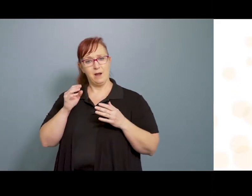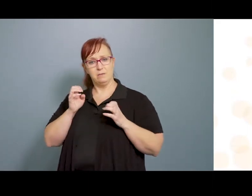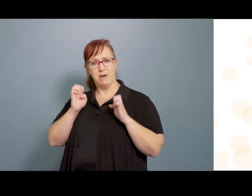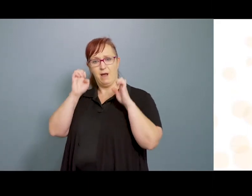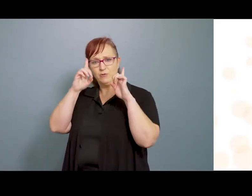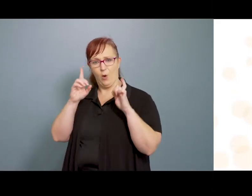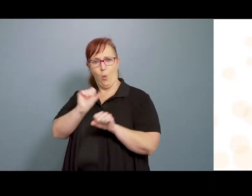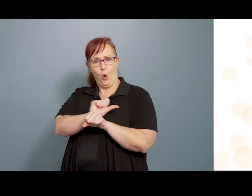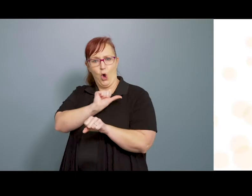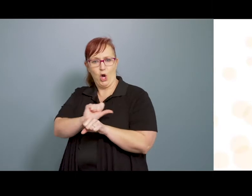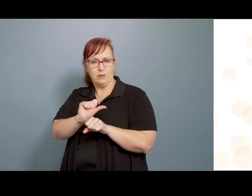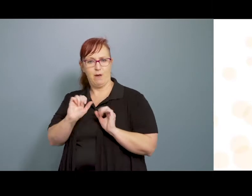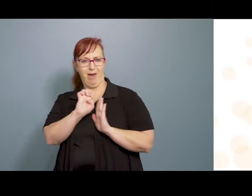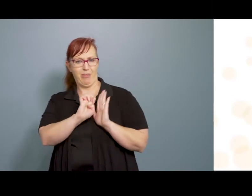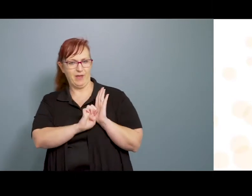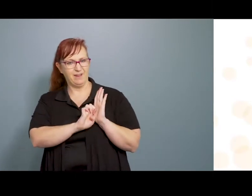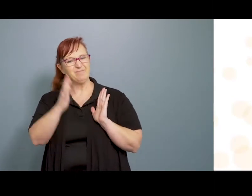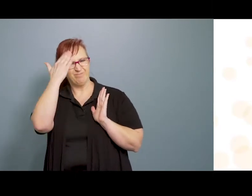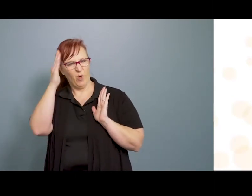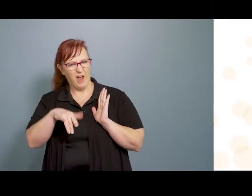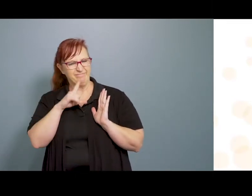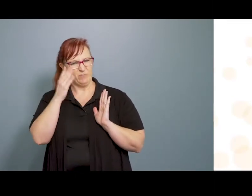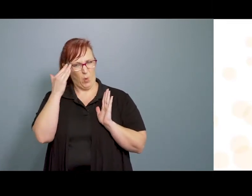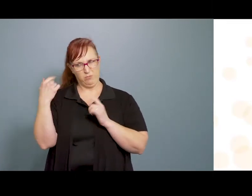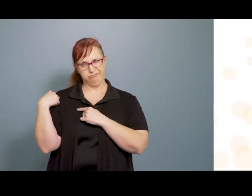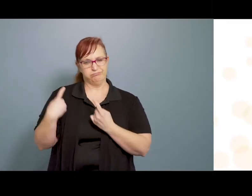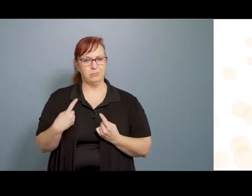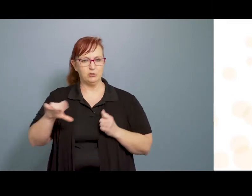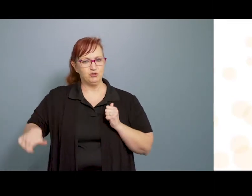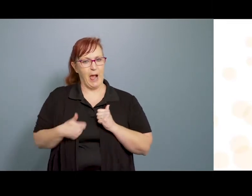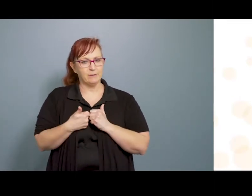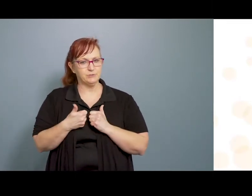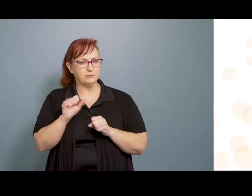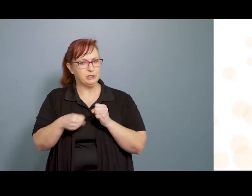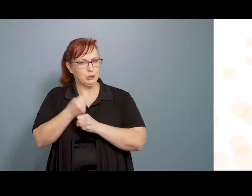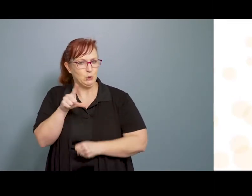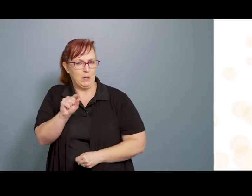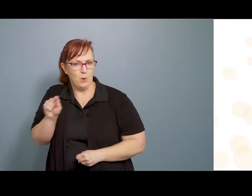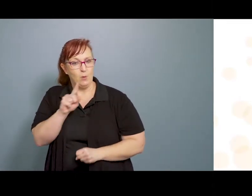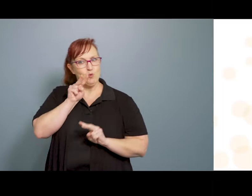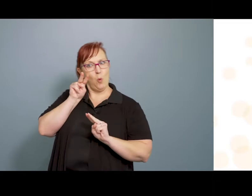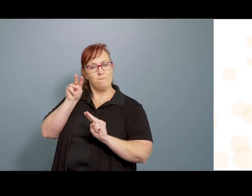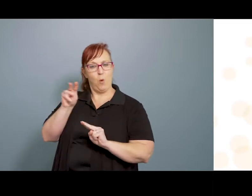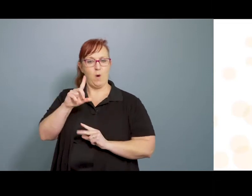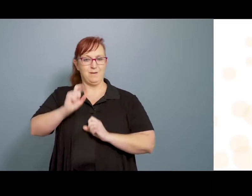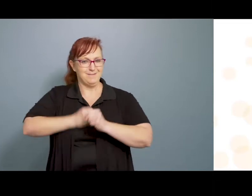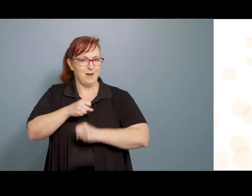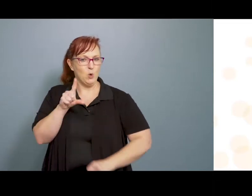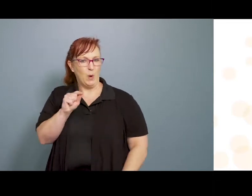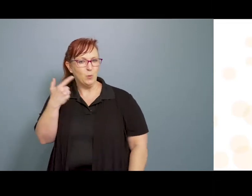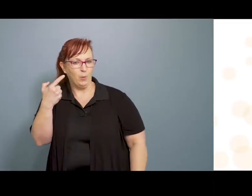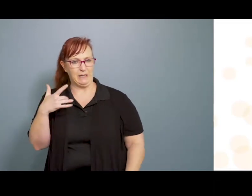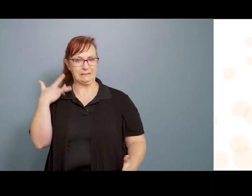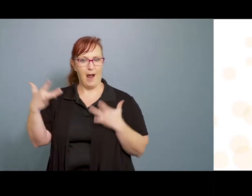a challenging year. We are looking forward to 2021 and having an exciting new